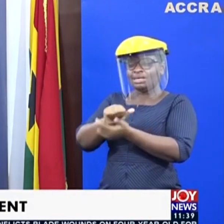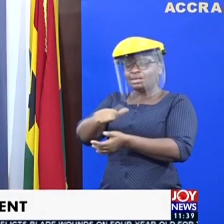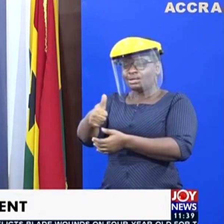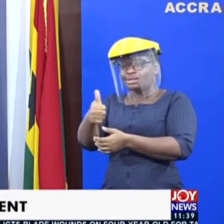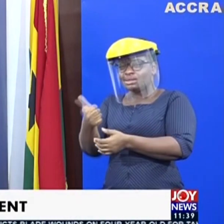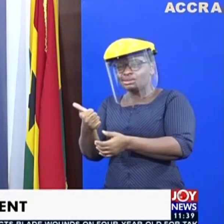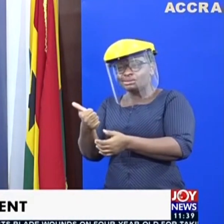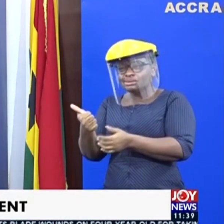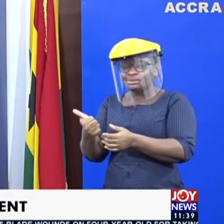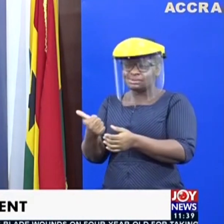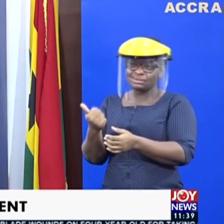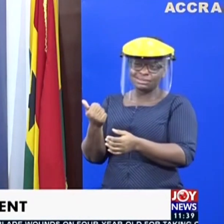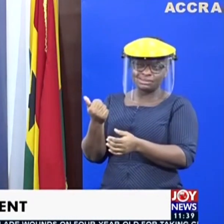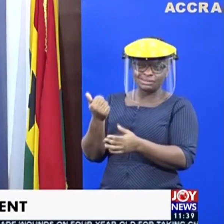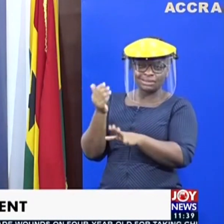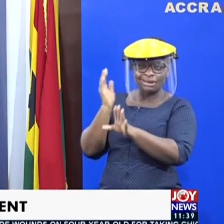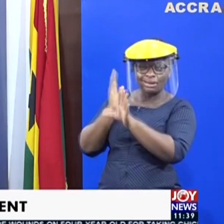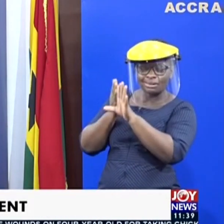any sense that there will be